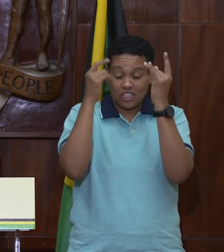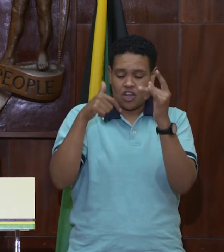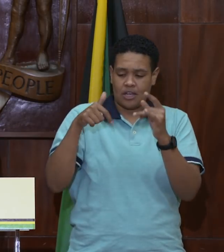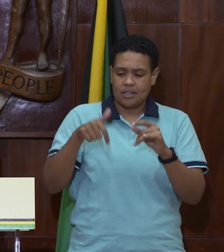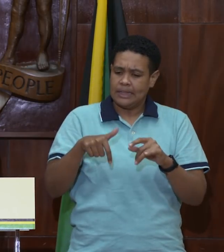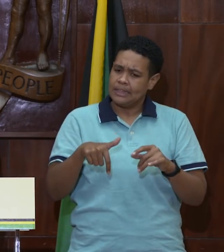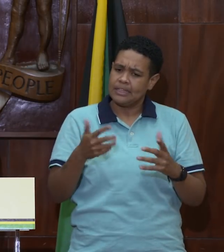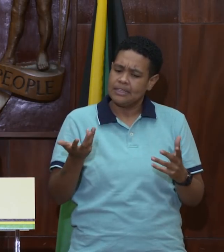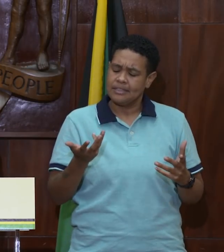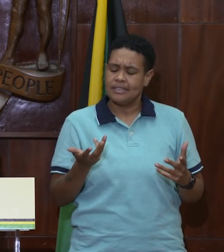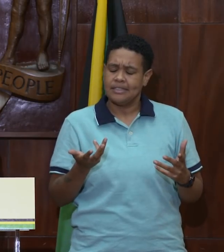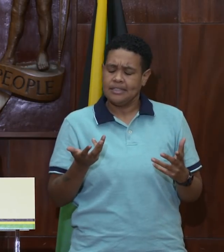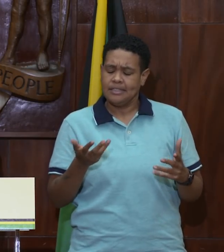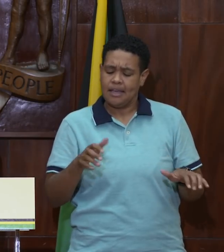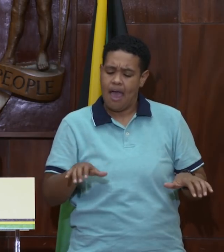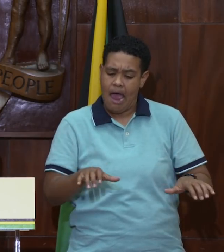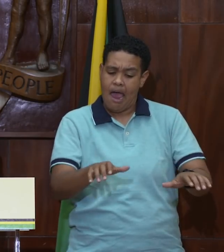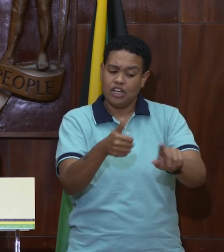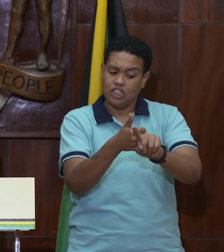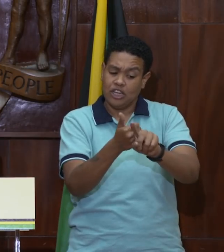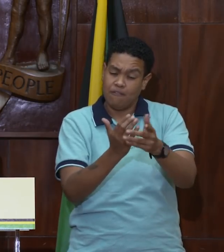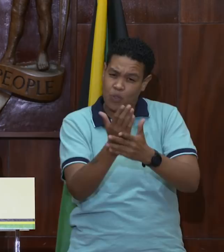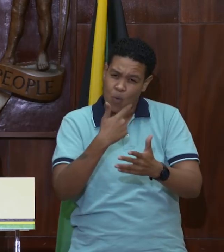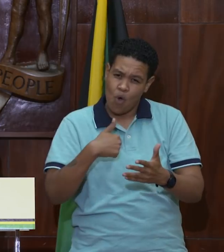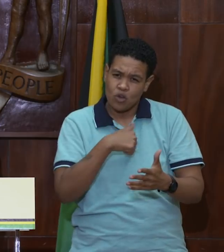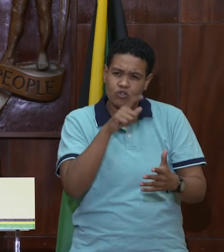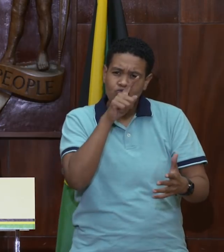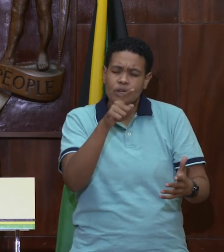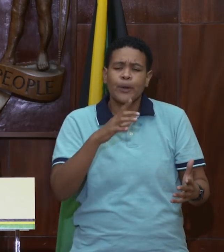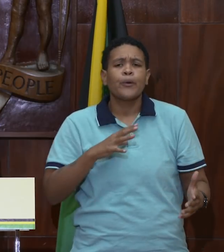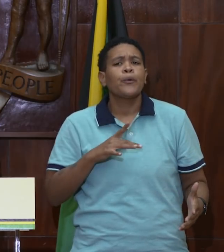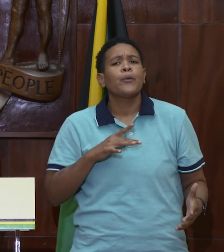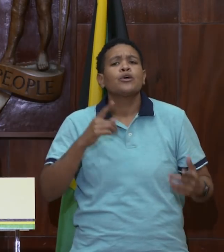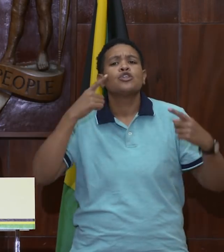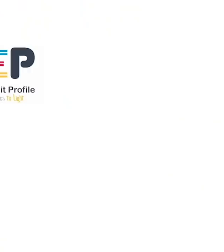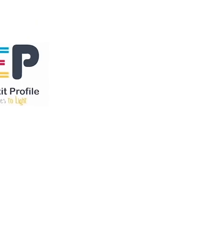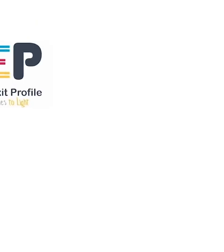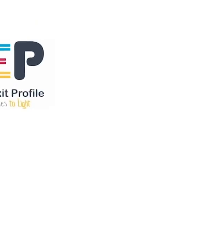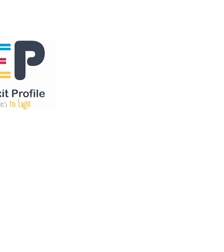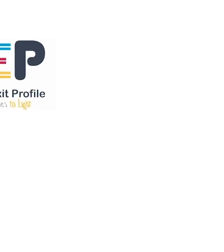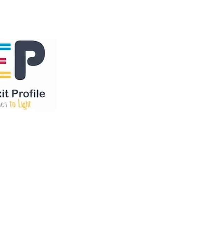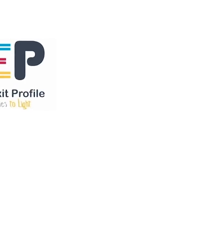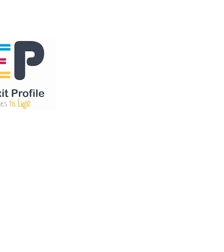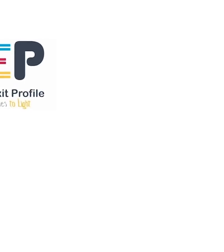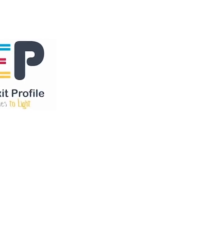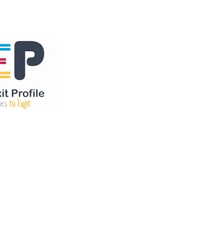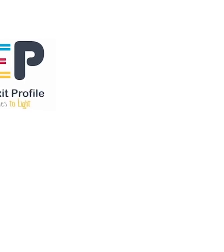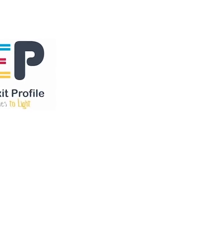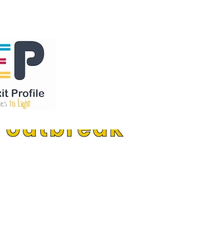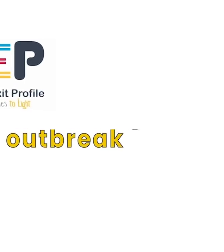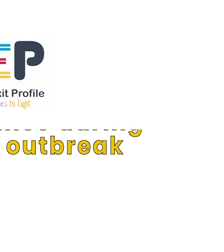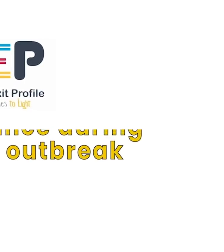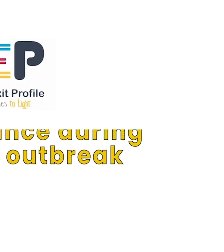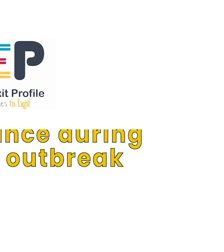this action by us has been a resounding success to date.